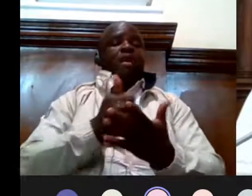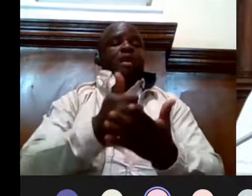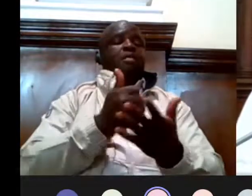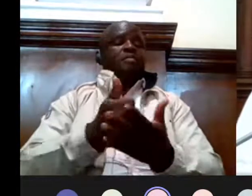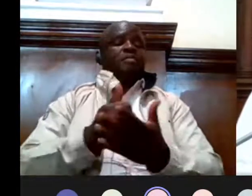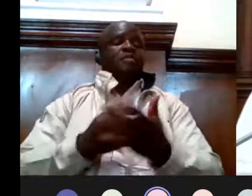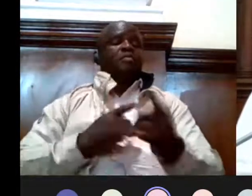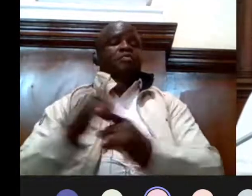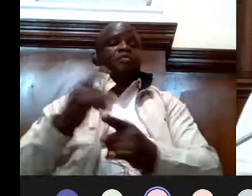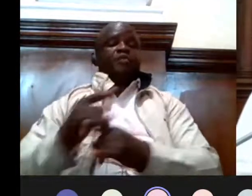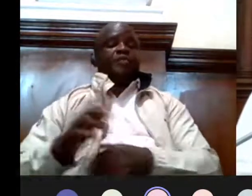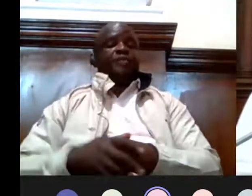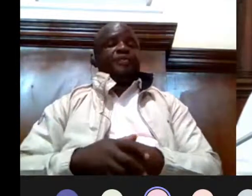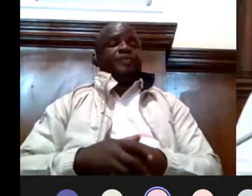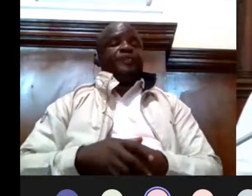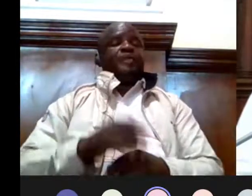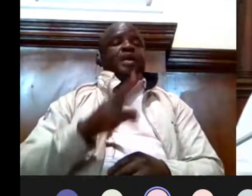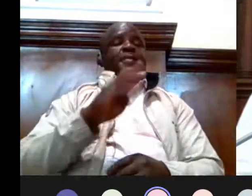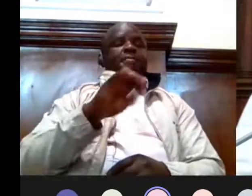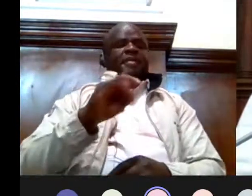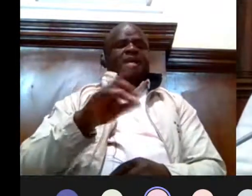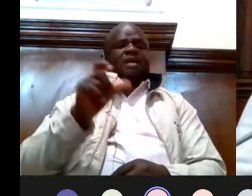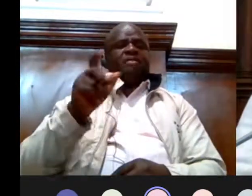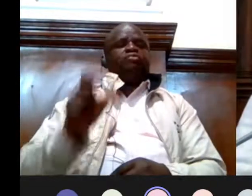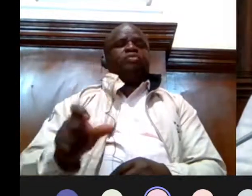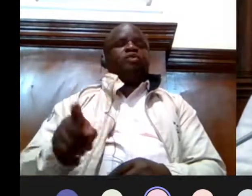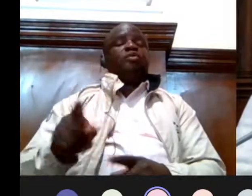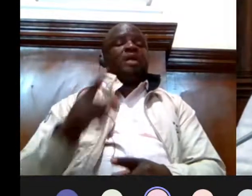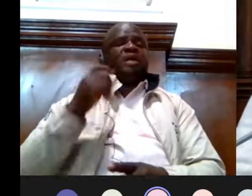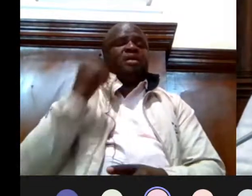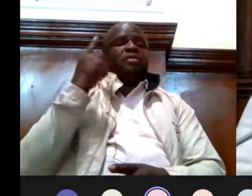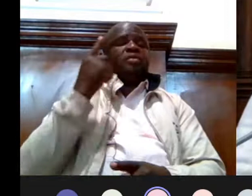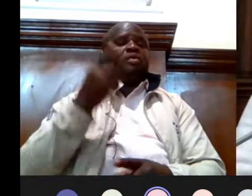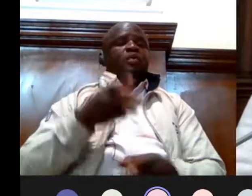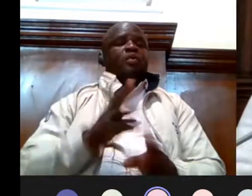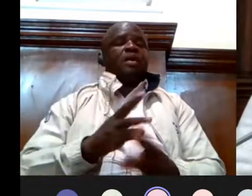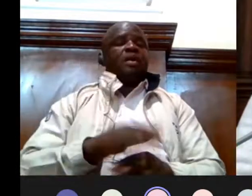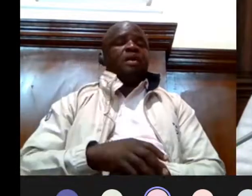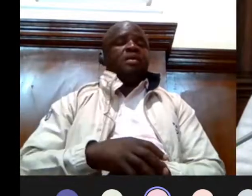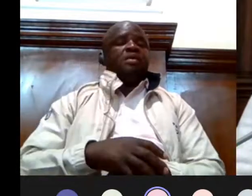Honorable Speaker, Matlake understood the